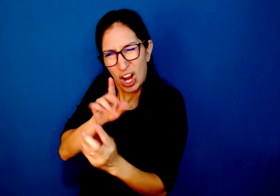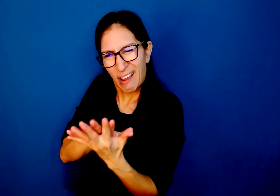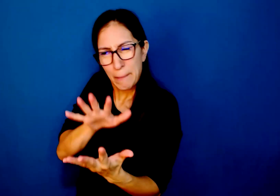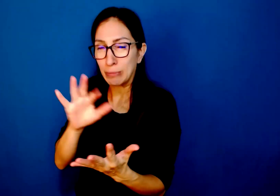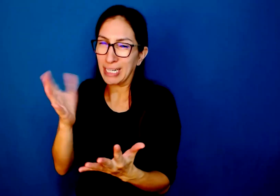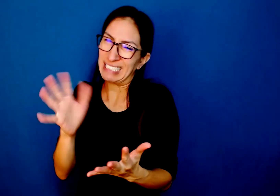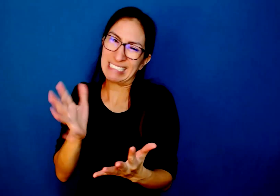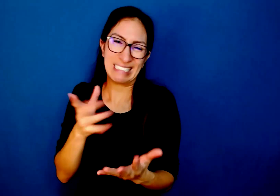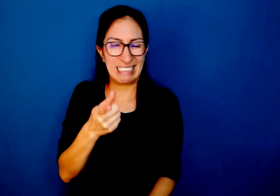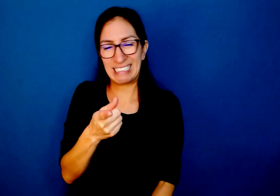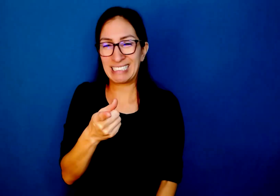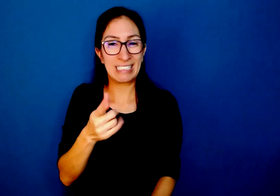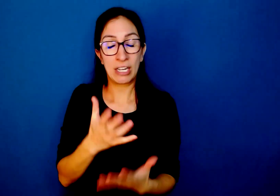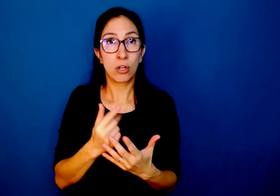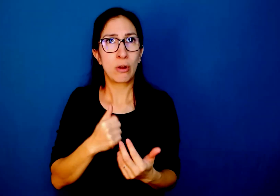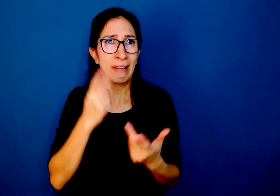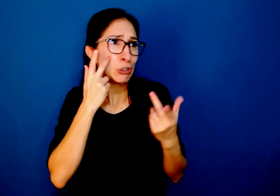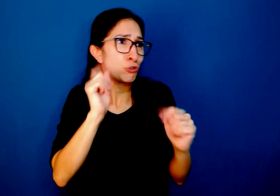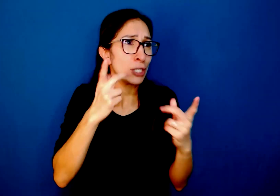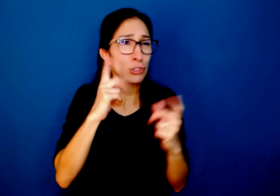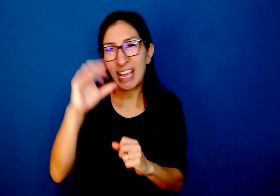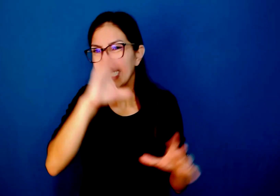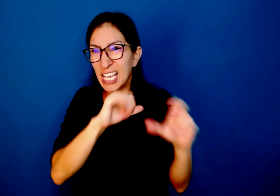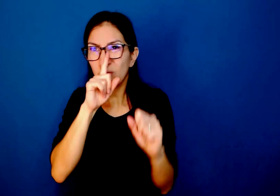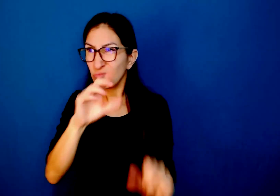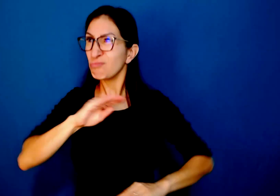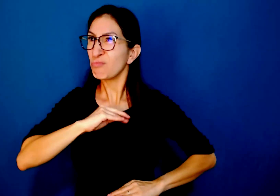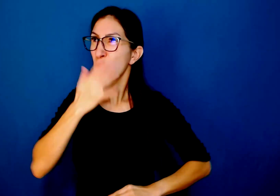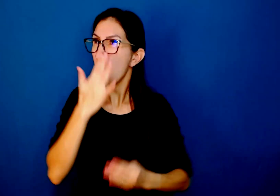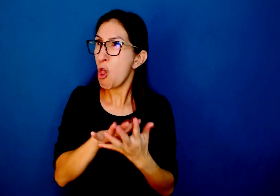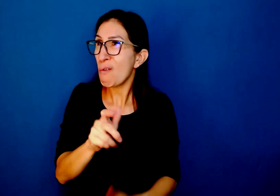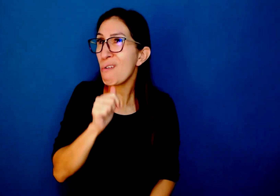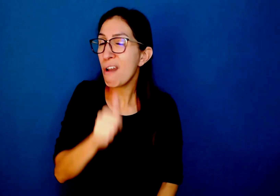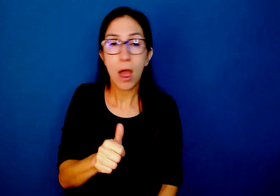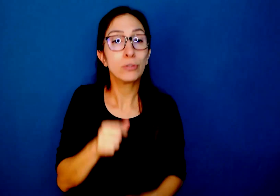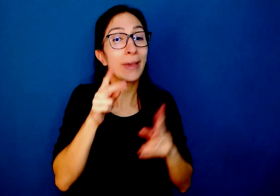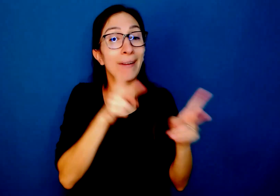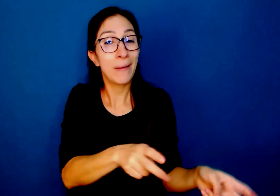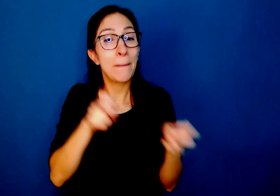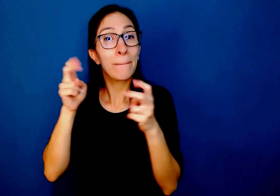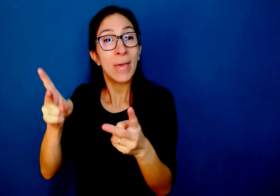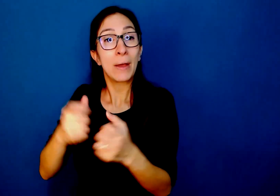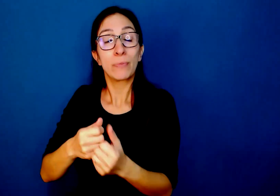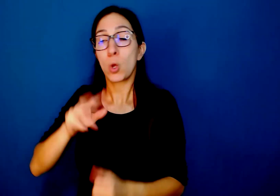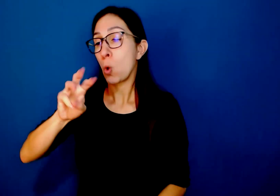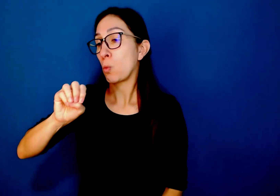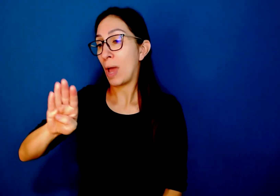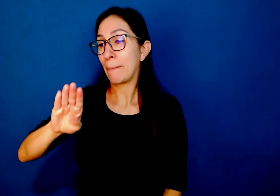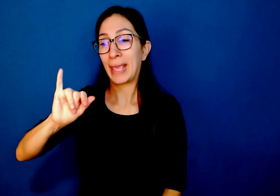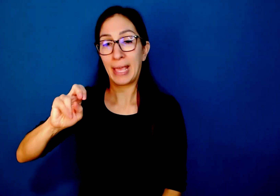guess whether your combinations are accessible. You can paste your colors into WebAIM's color contrast checking tool and find